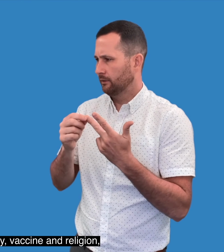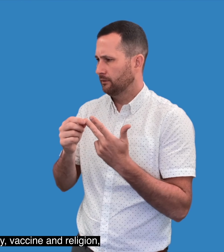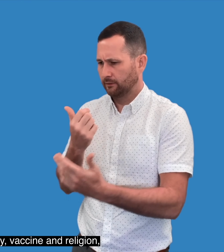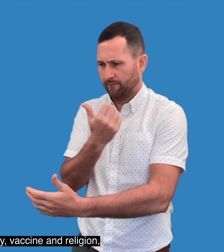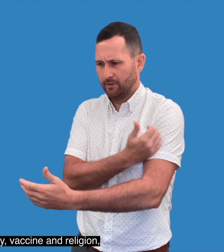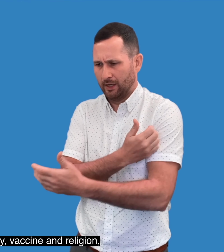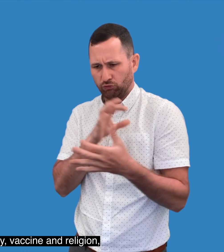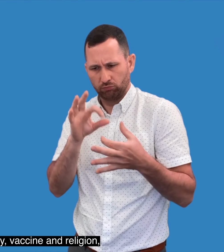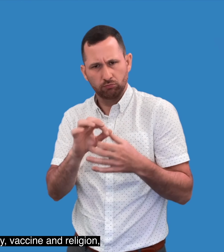Vaccine safety.